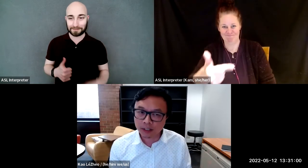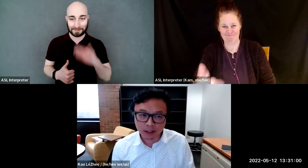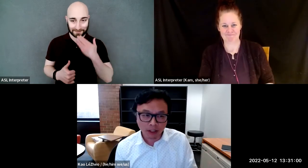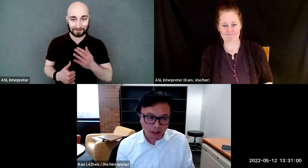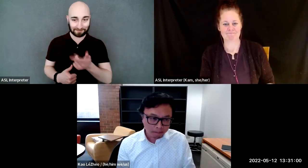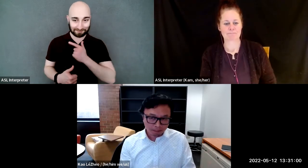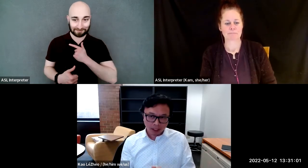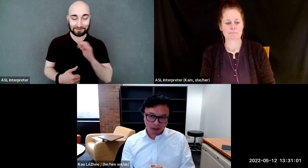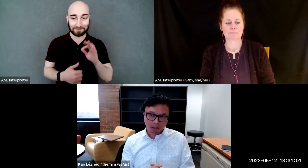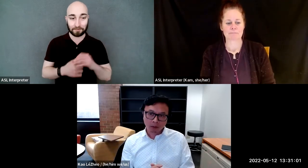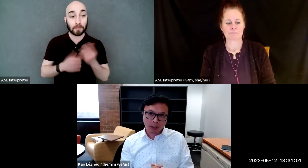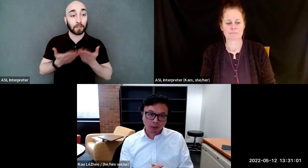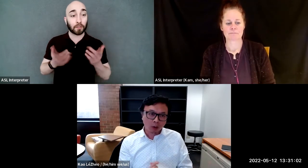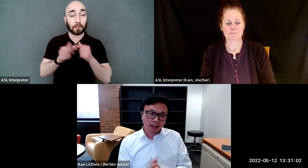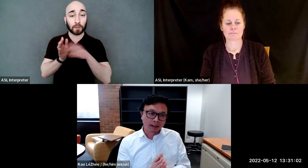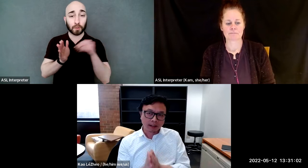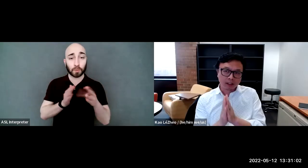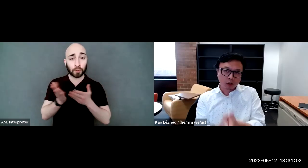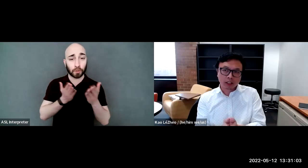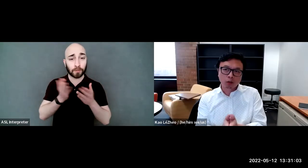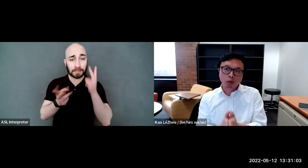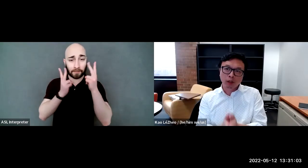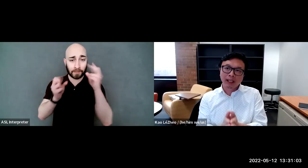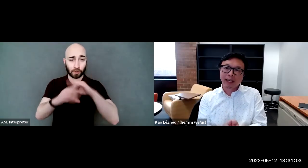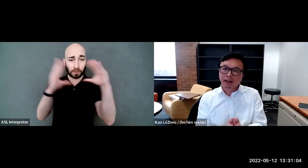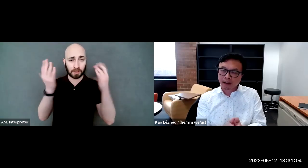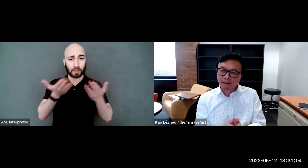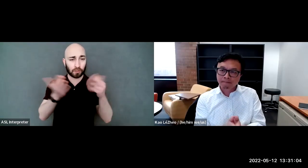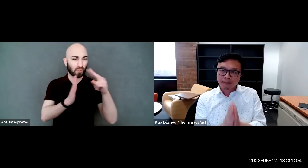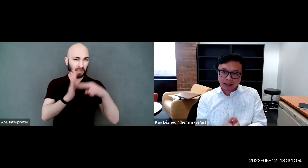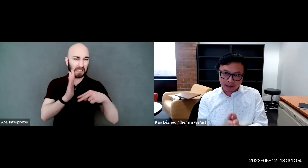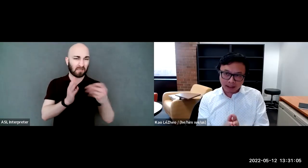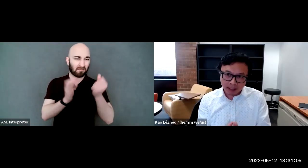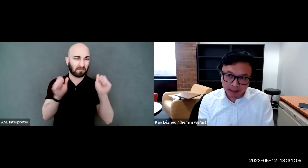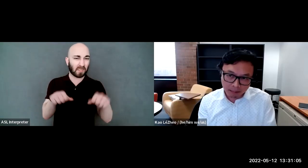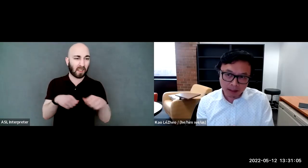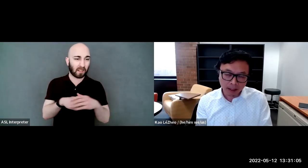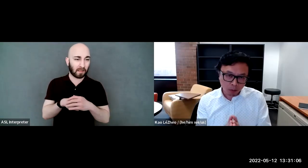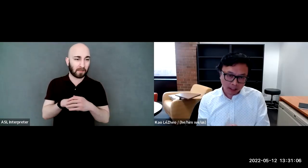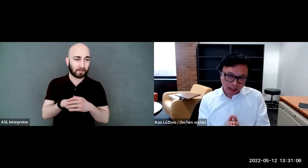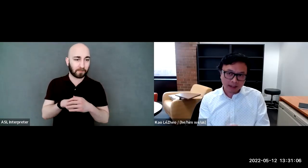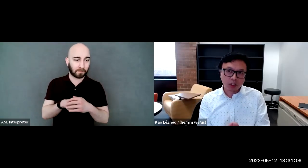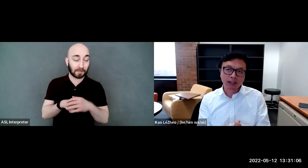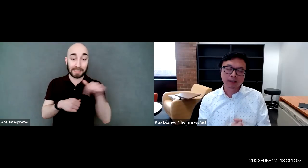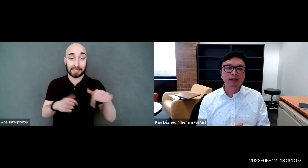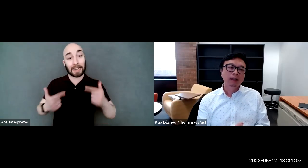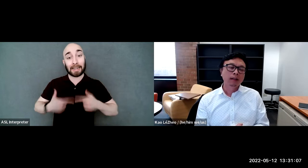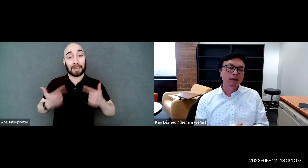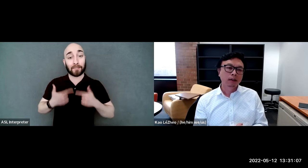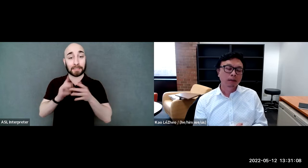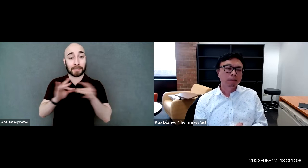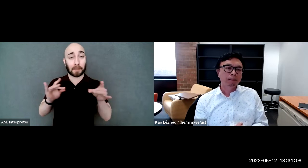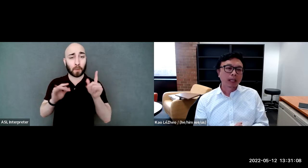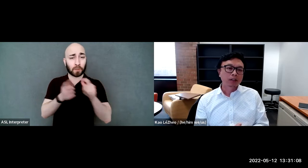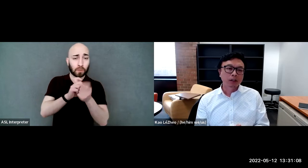student services vision. So I'm gonna read it real quick. This is what where we landed on. It's a living statement, it can change.